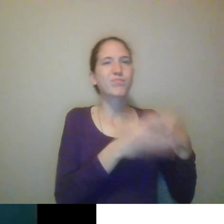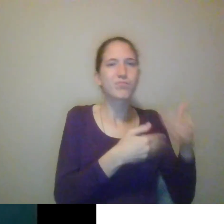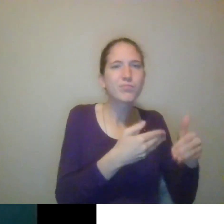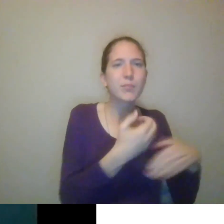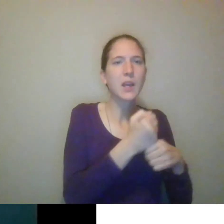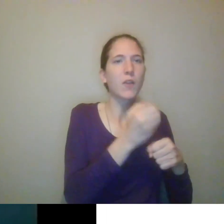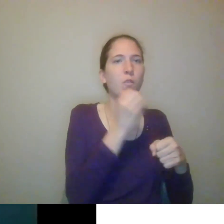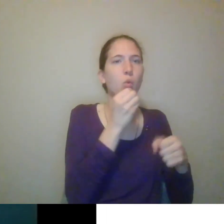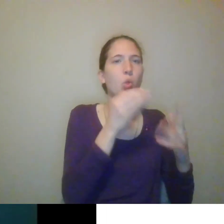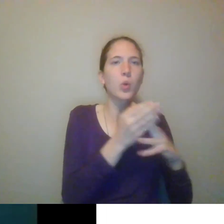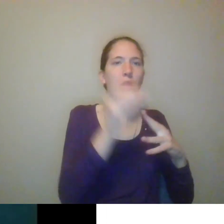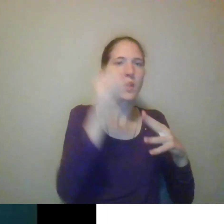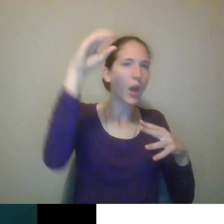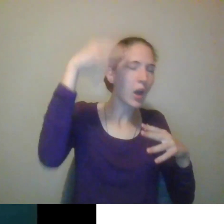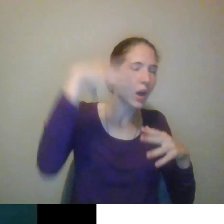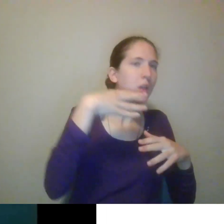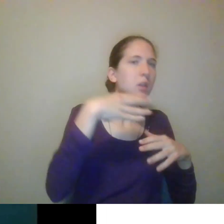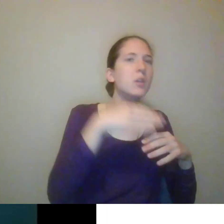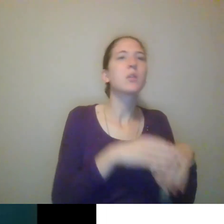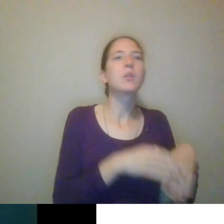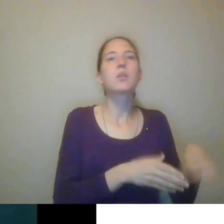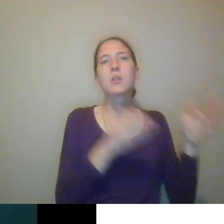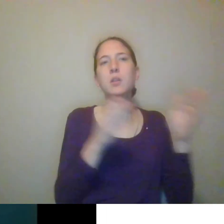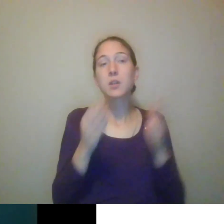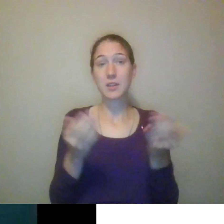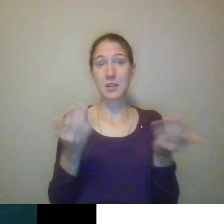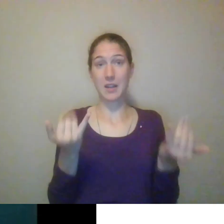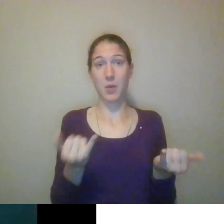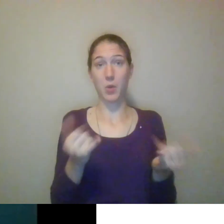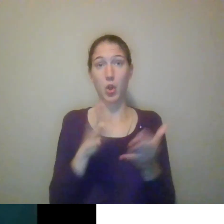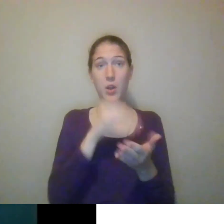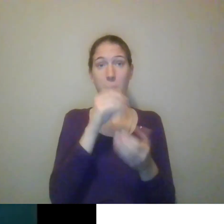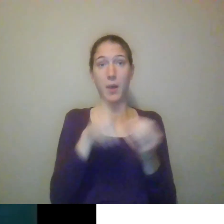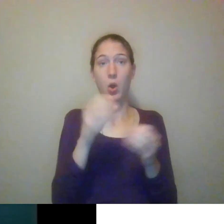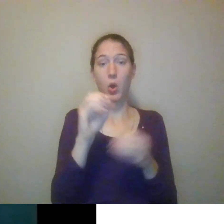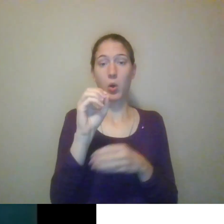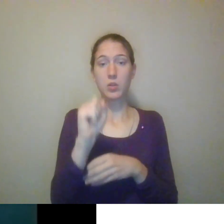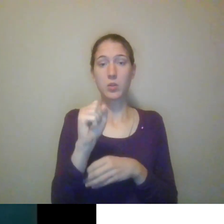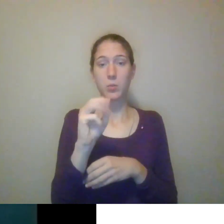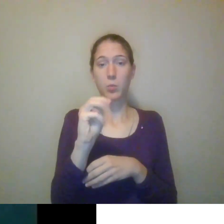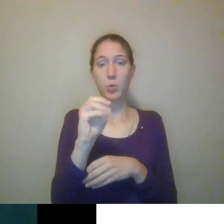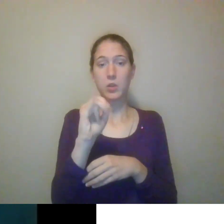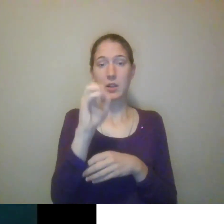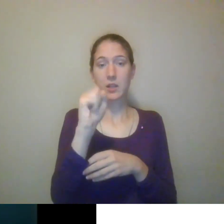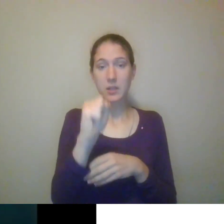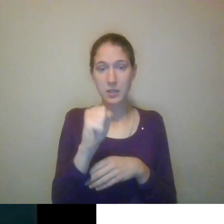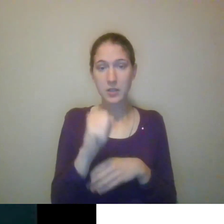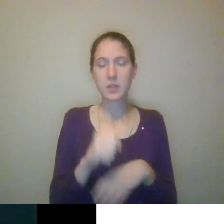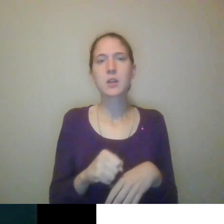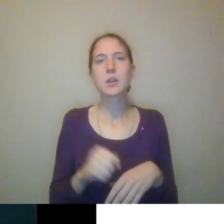osmosis. All right, now if you want to try this thing with the eggs, please just be careful with them. Now, please, let me get